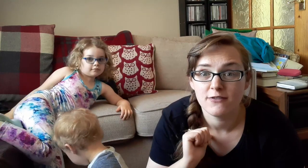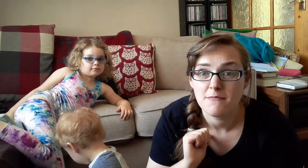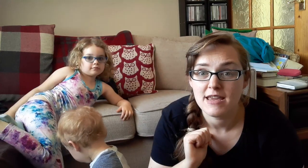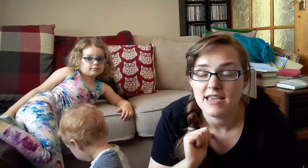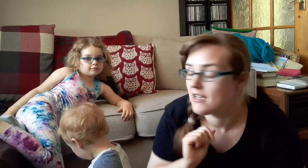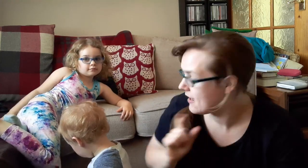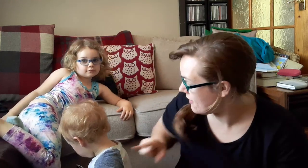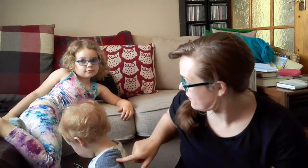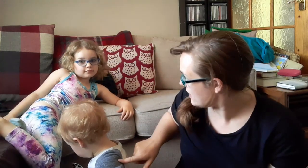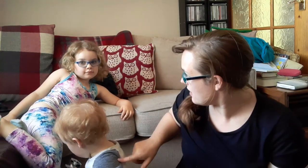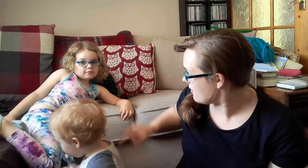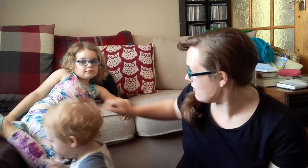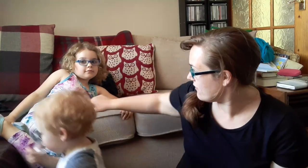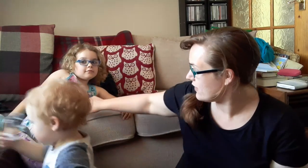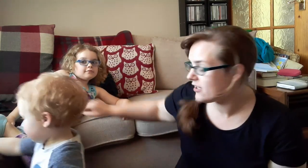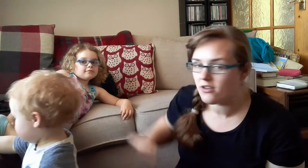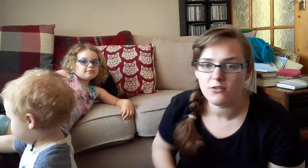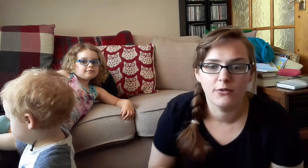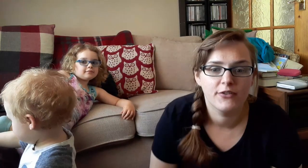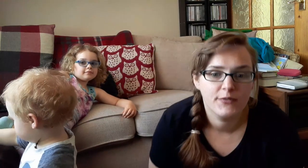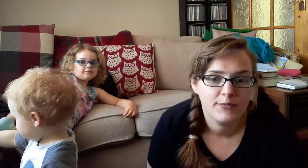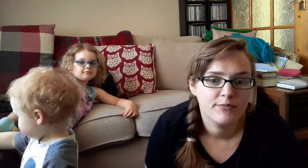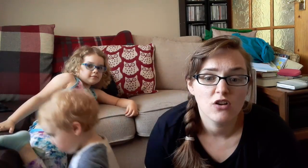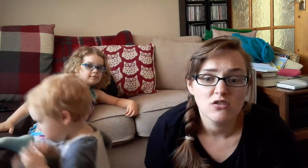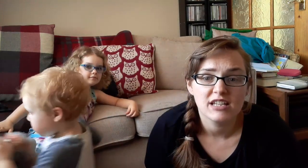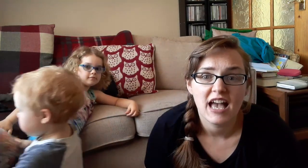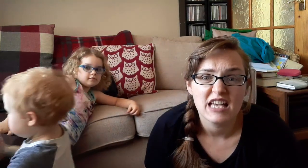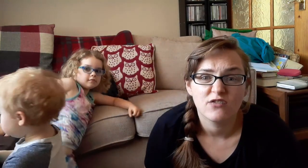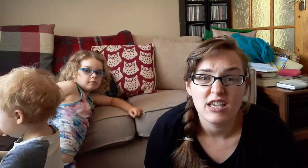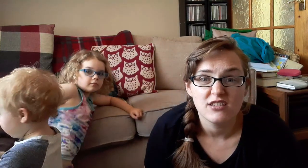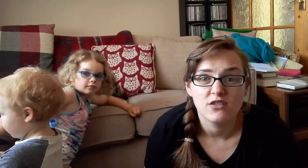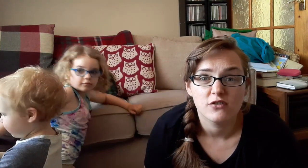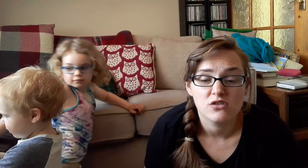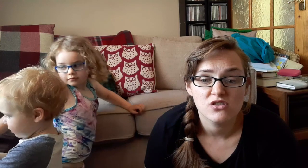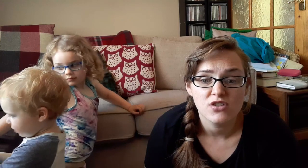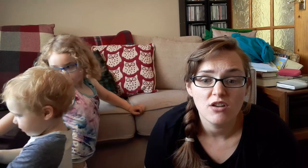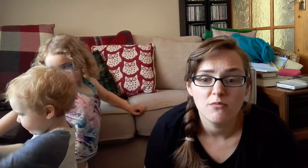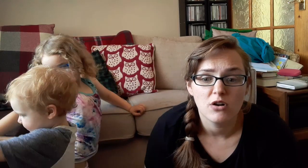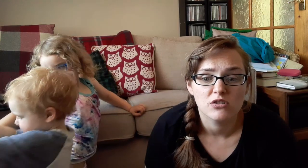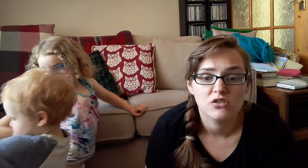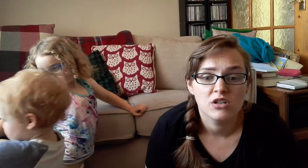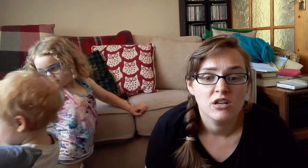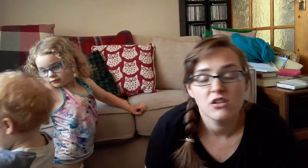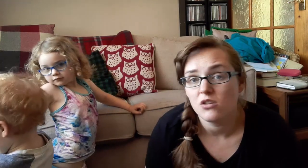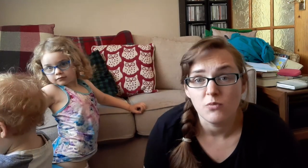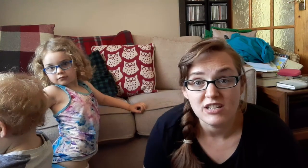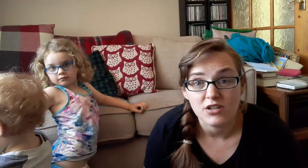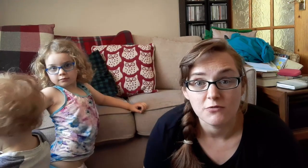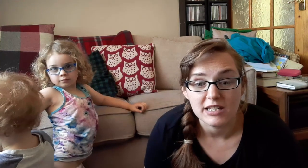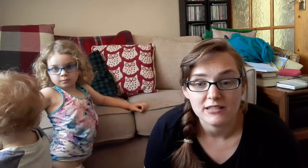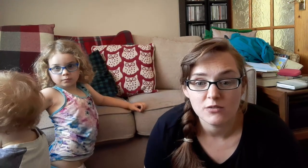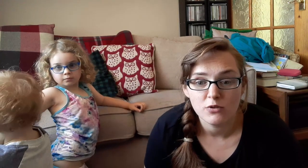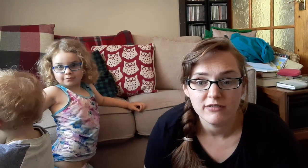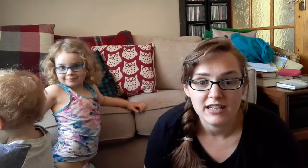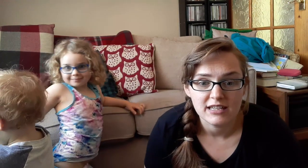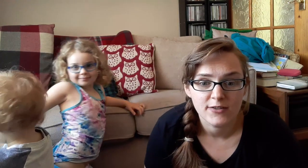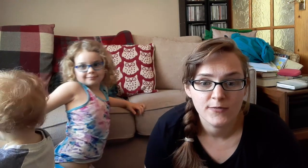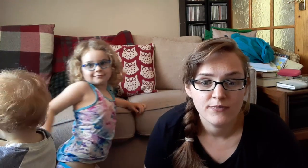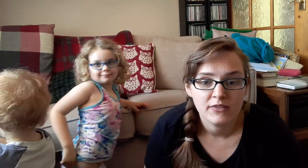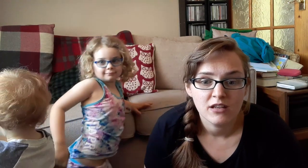me. And for you, and for you. God cares for each of us so much that we don't need to worry.